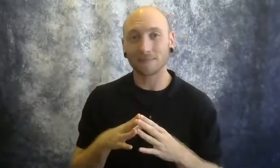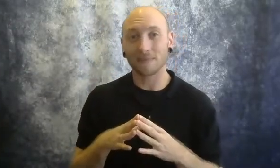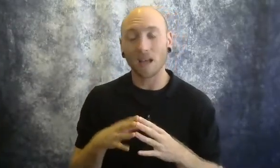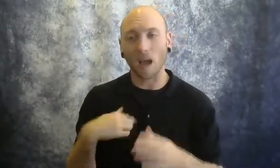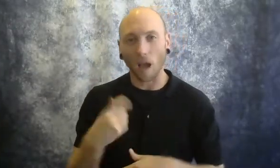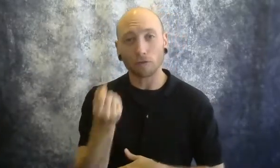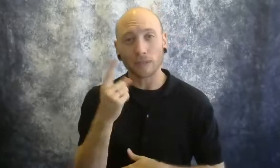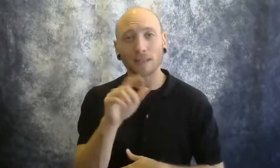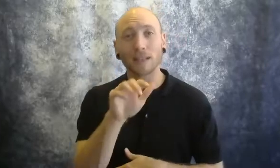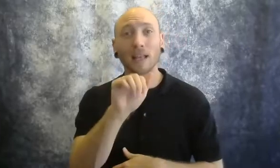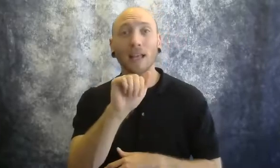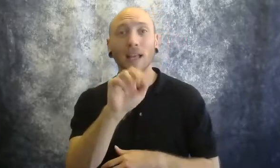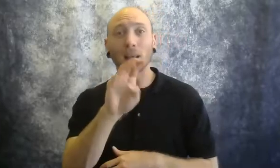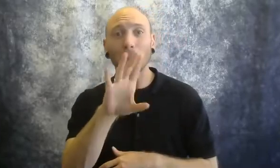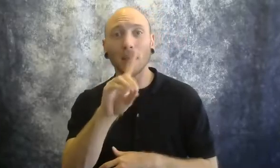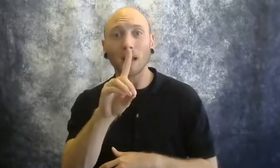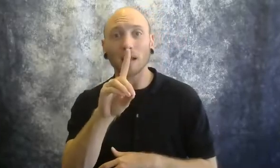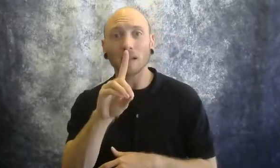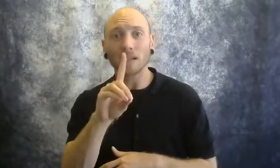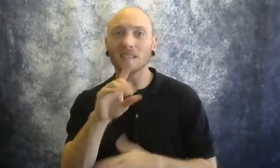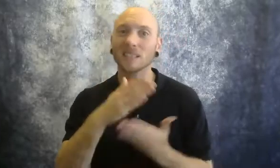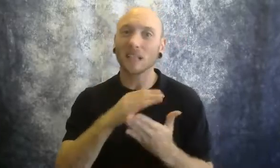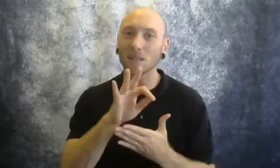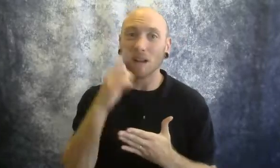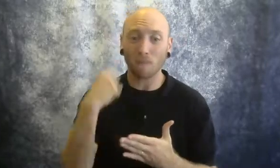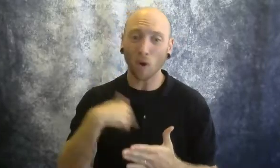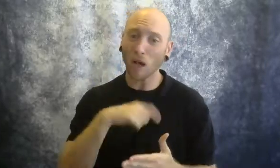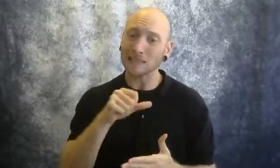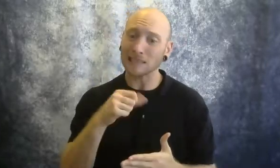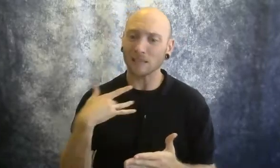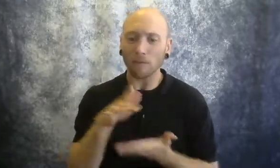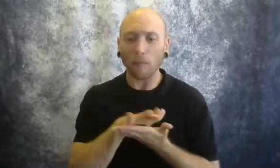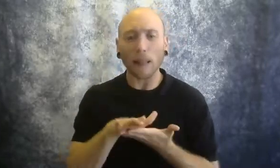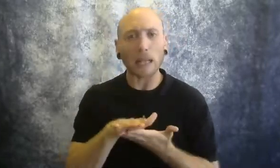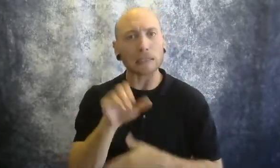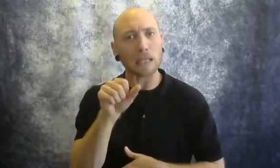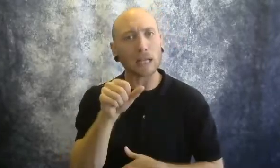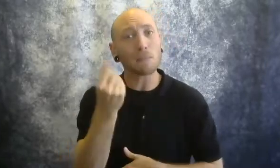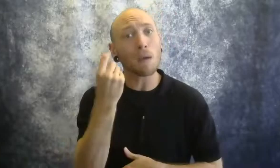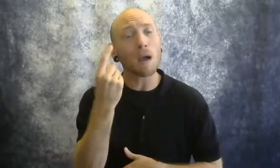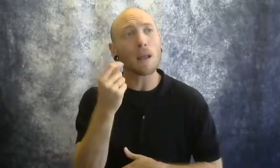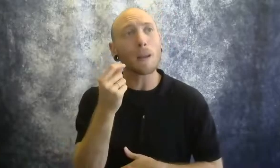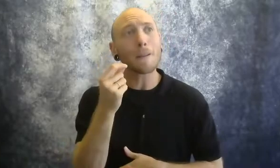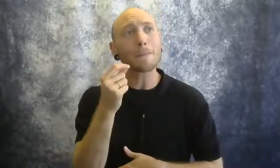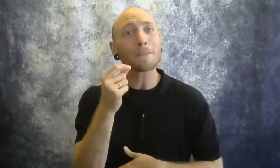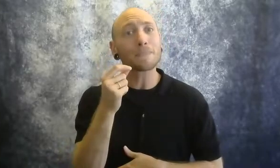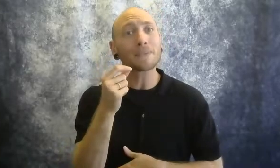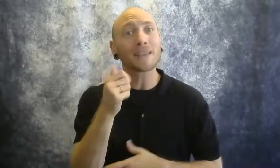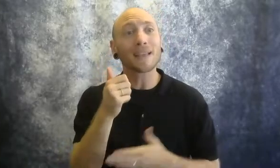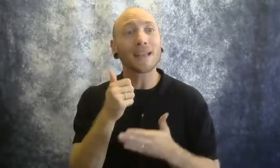And, I got it. Amends are for us. Yeah, we get clean. We get all cleaned up from it. We feel good down deep inside where